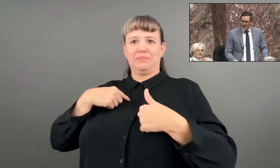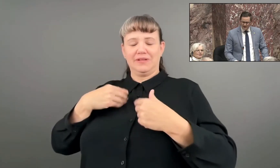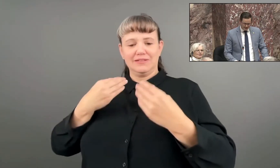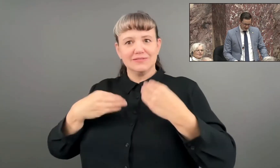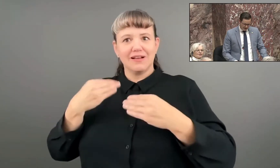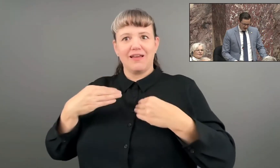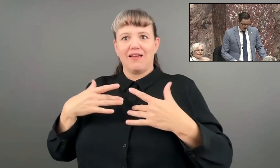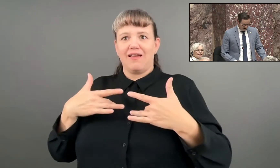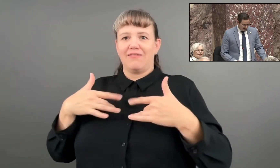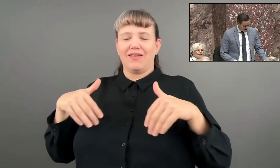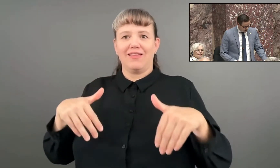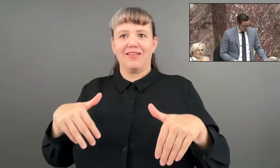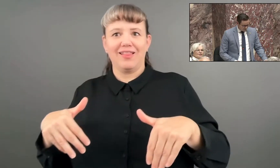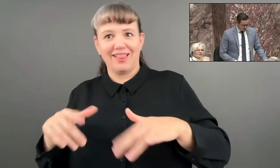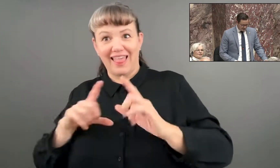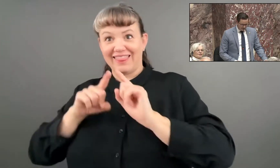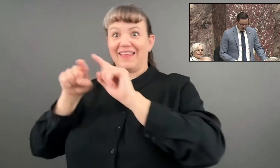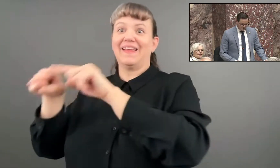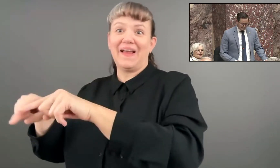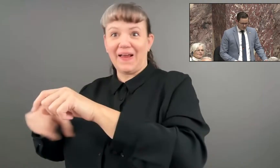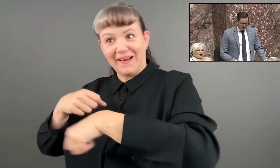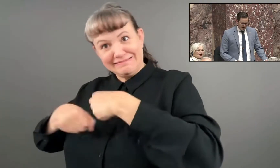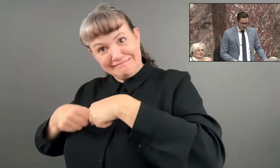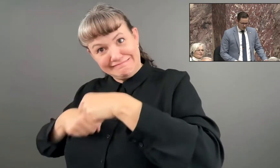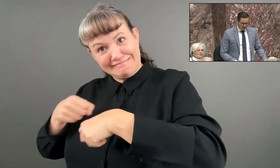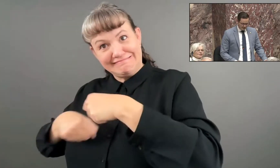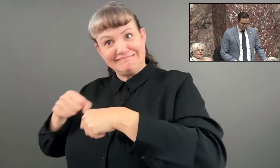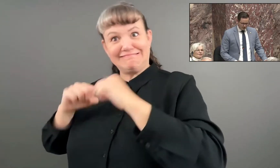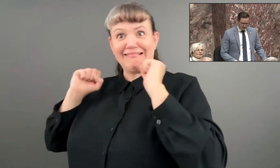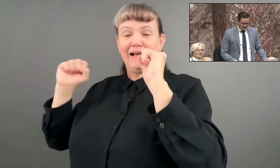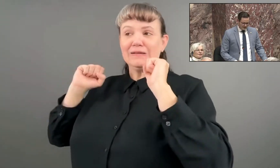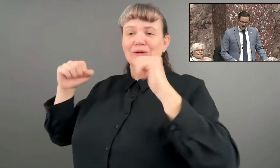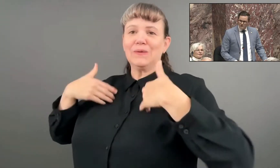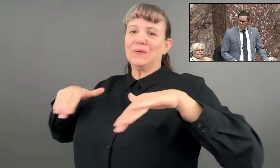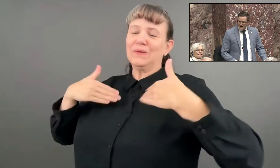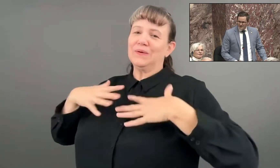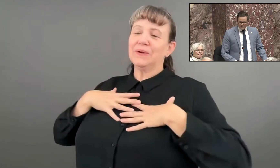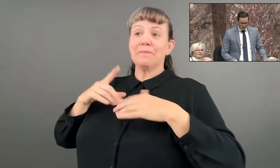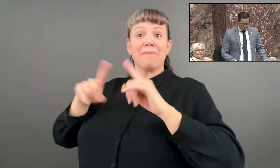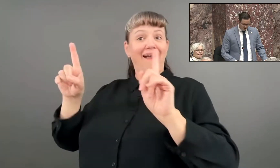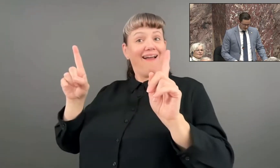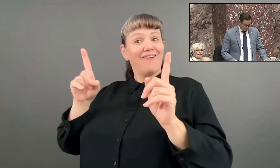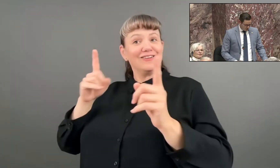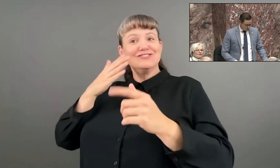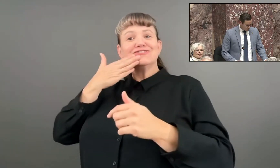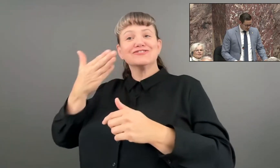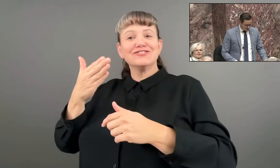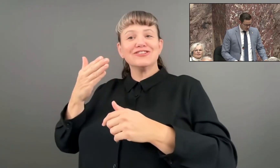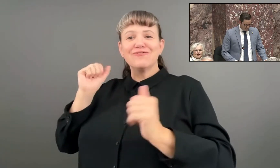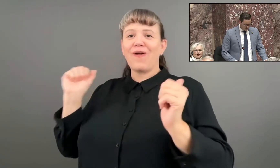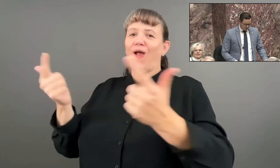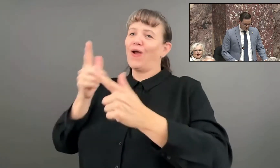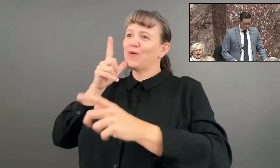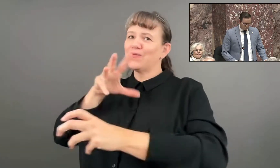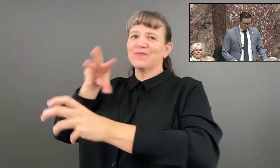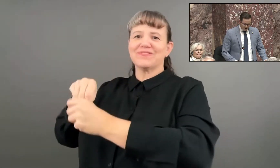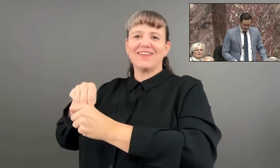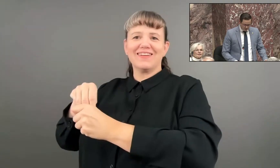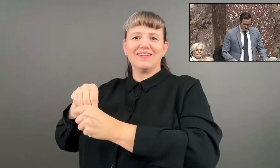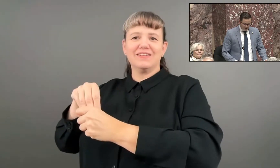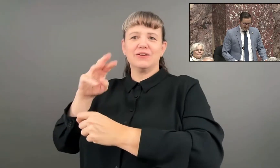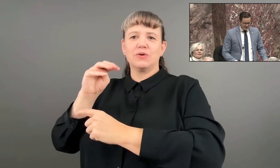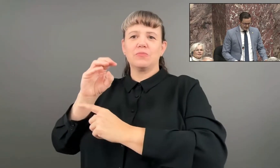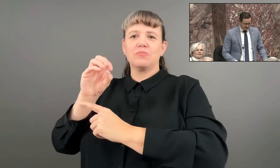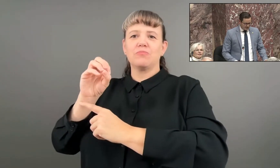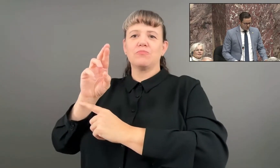of MORATA and every volunteer who's picked up a hammer, cut a trail, donated equipment, or written a grant proposal. You are the